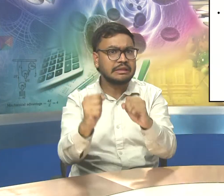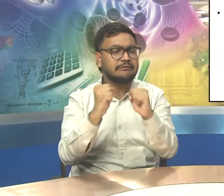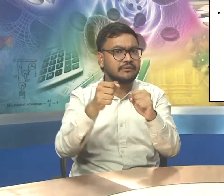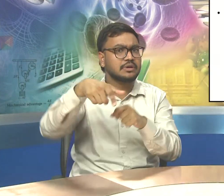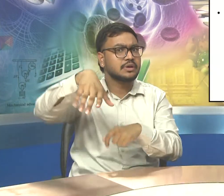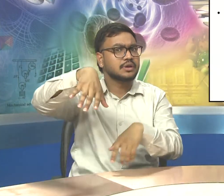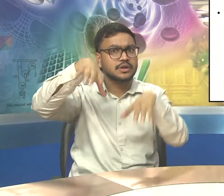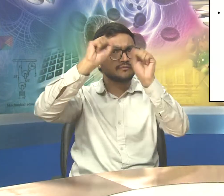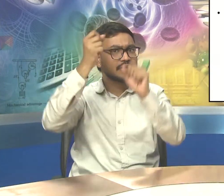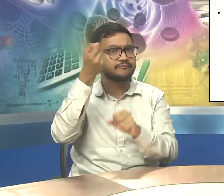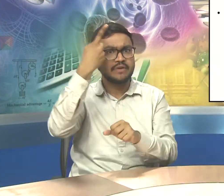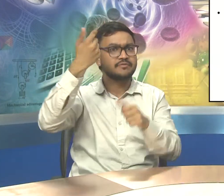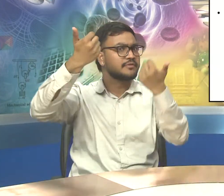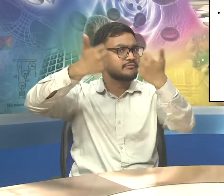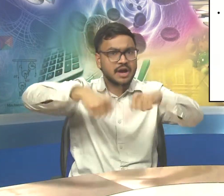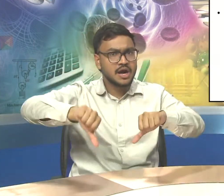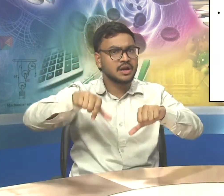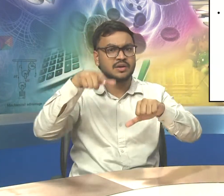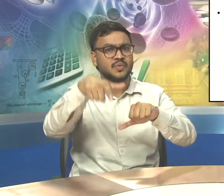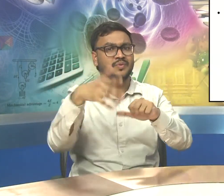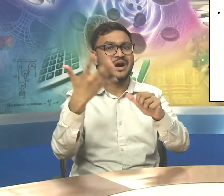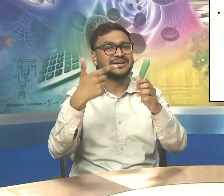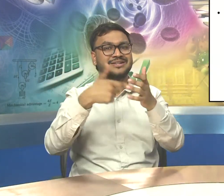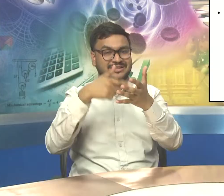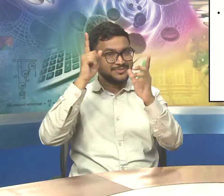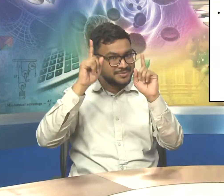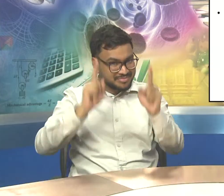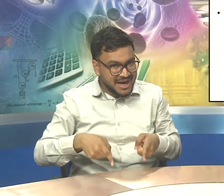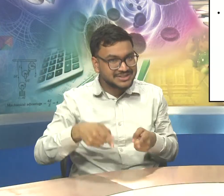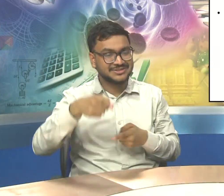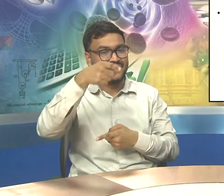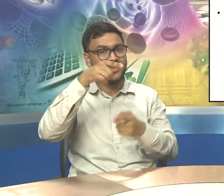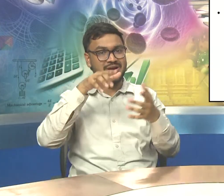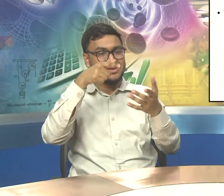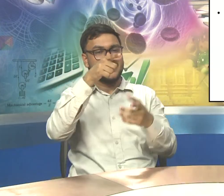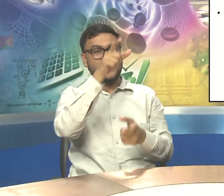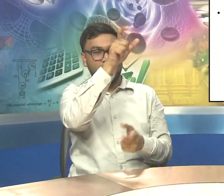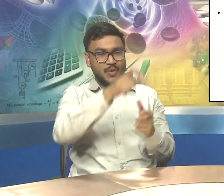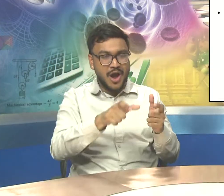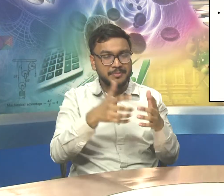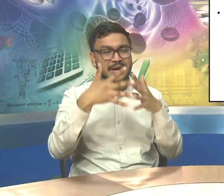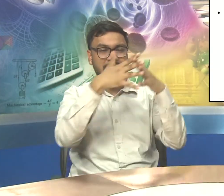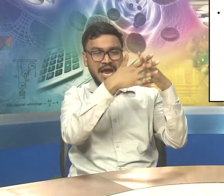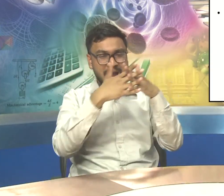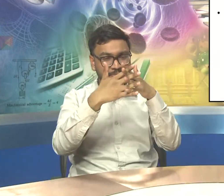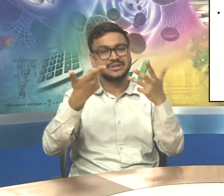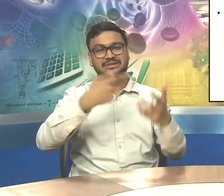because they have different sign language, same as for spoken language.